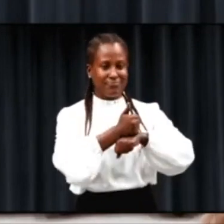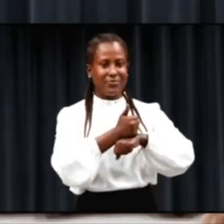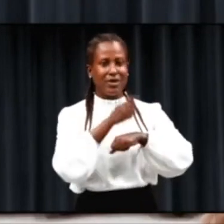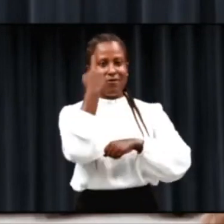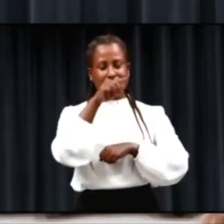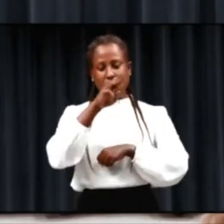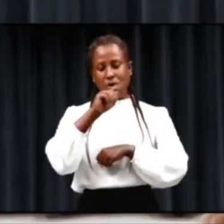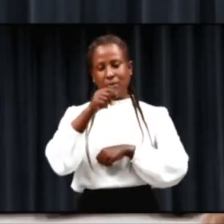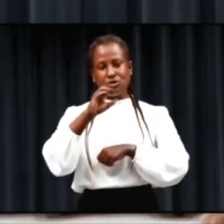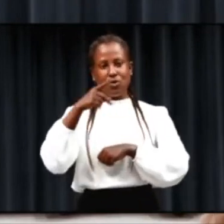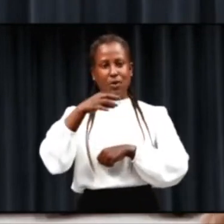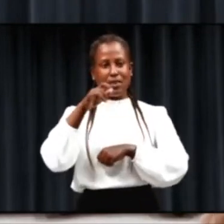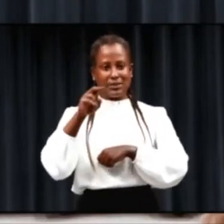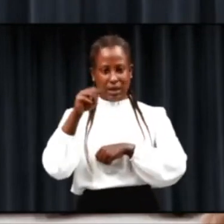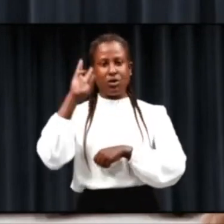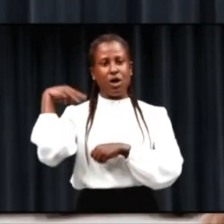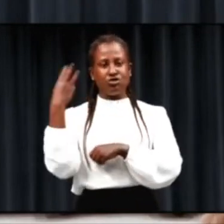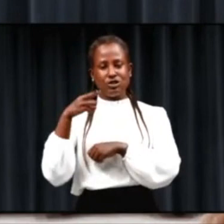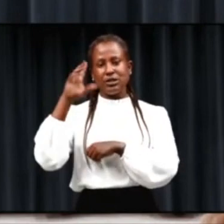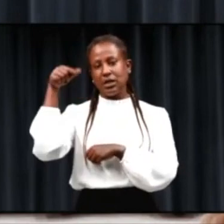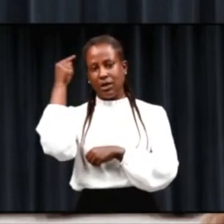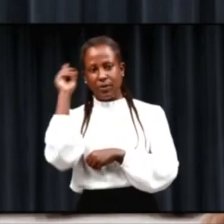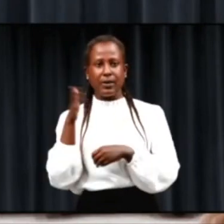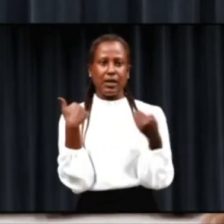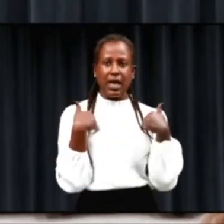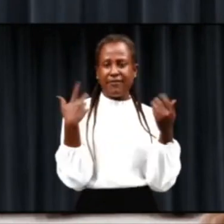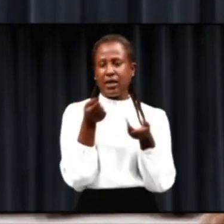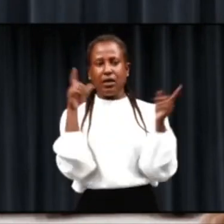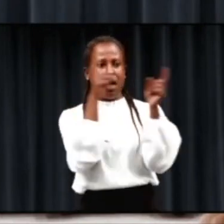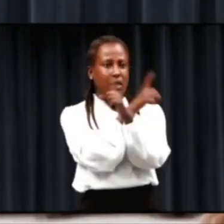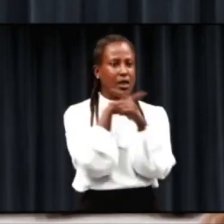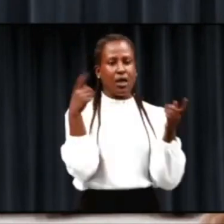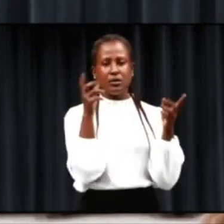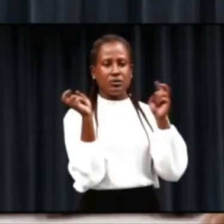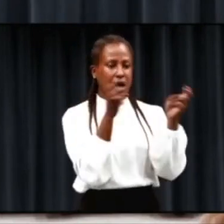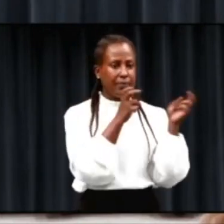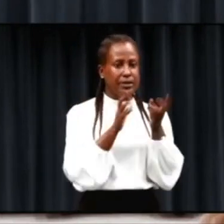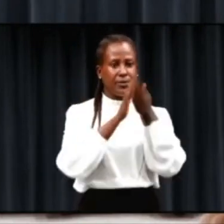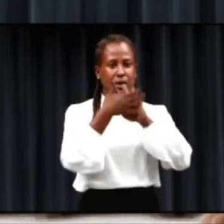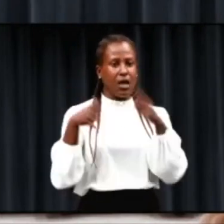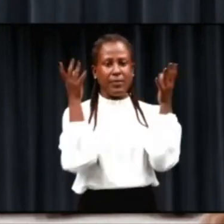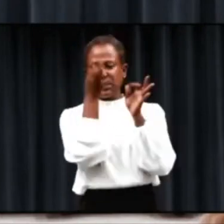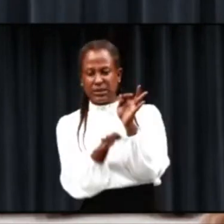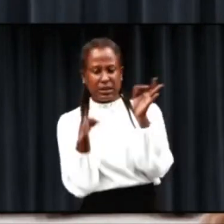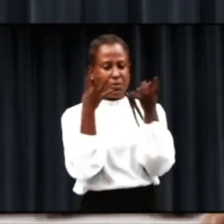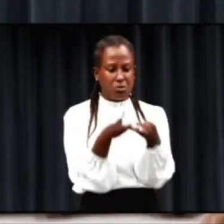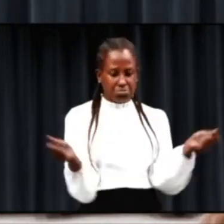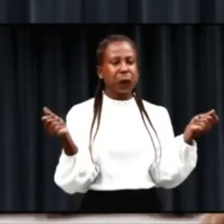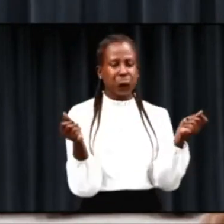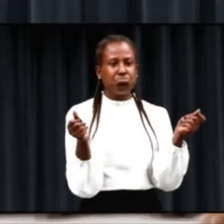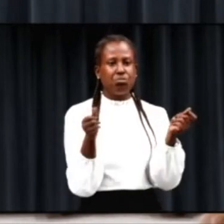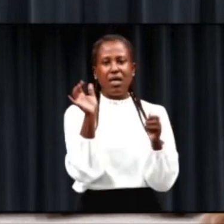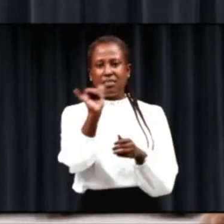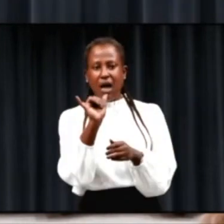Metropolitan Washington Council of Governments, turning complex topics like land use and air quality into accessible material for a